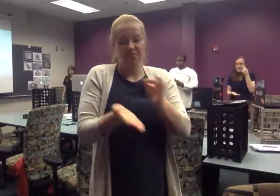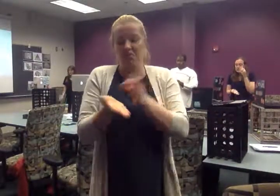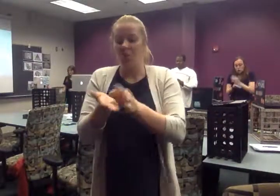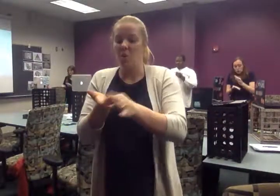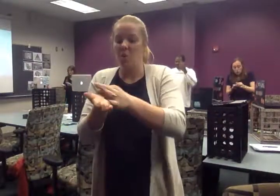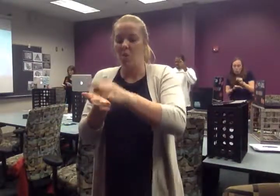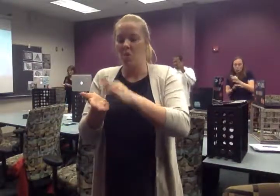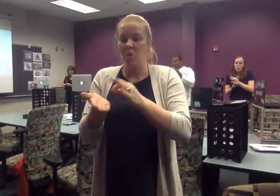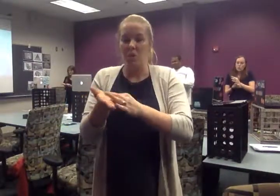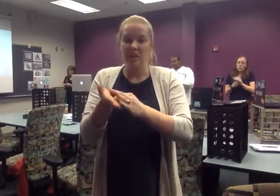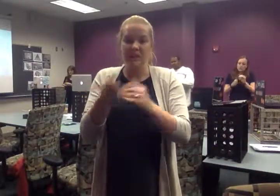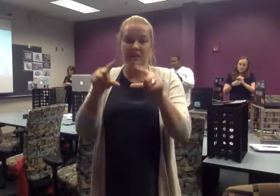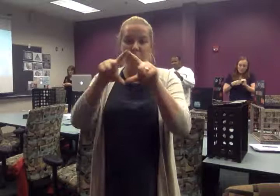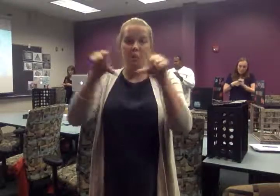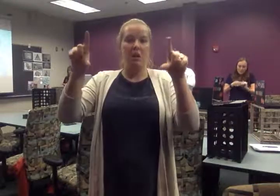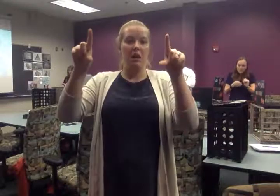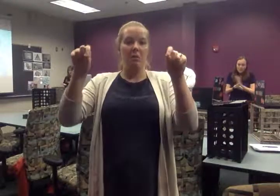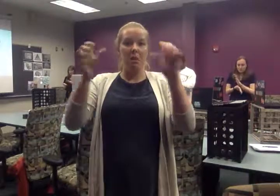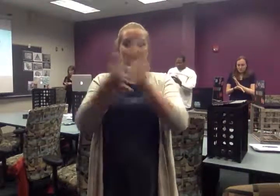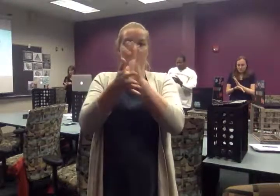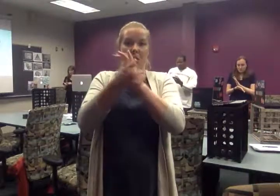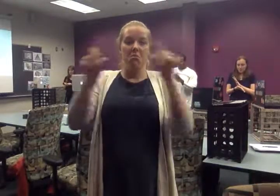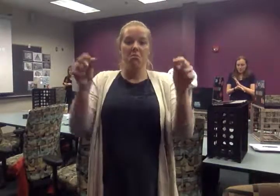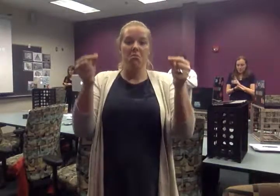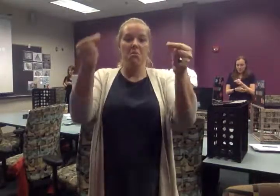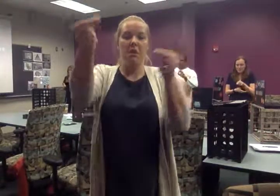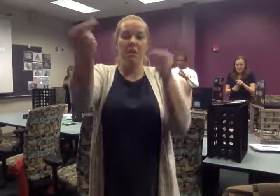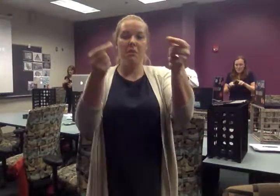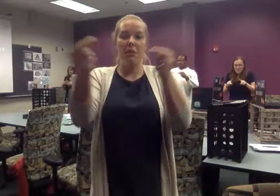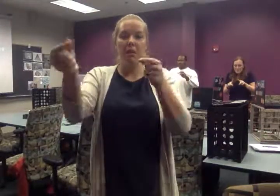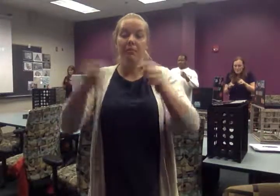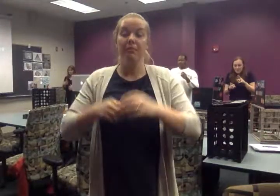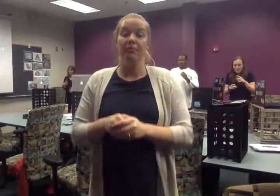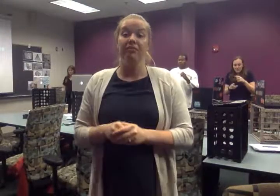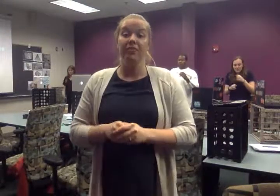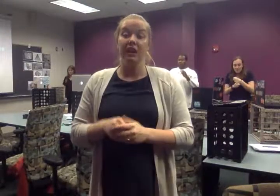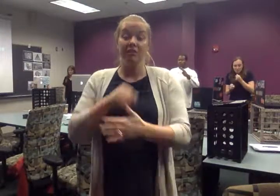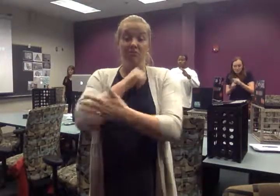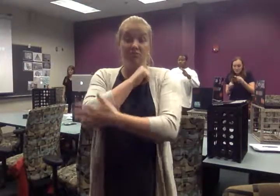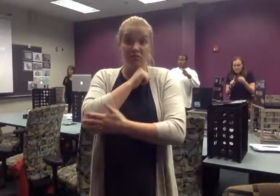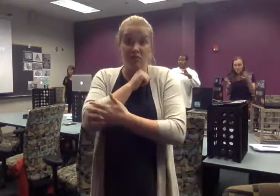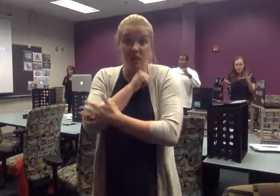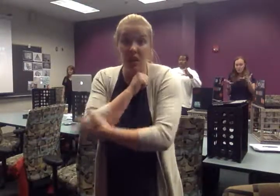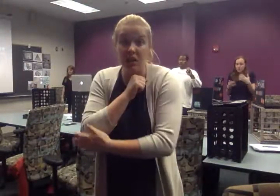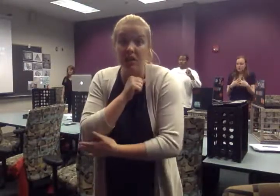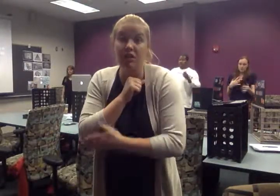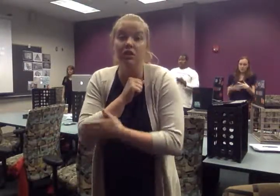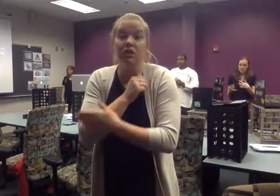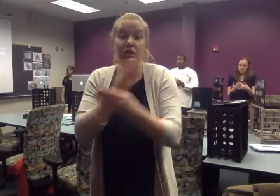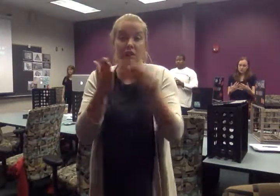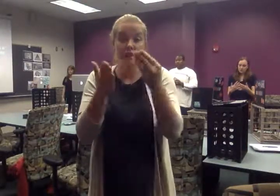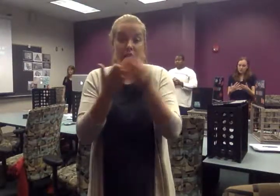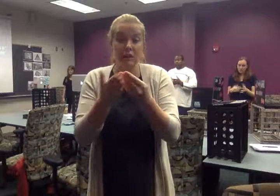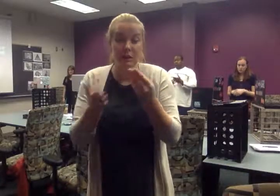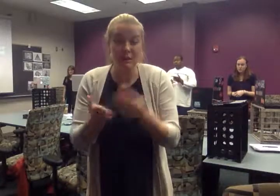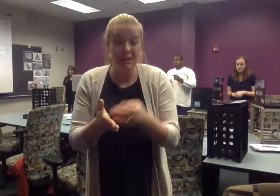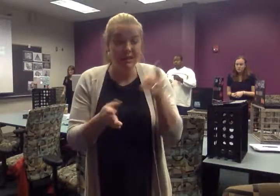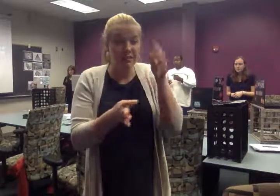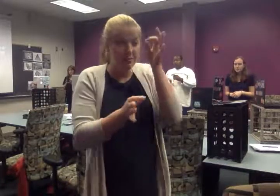but the material of money is arbitrary. Smith wrote, in all countries, however, men seem at last to have been determined by irresistible